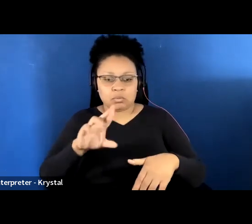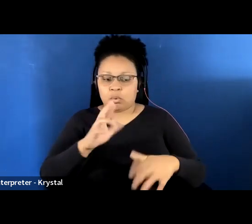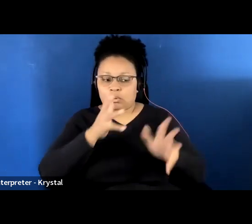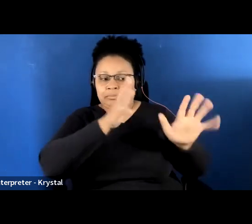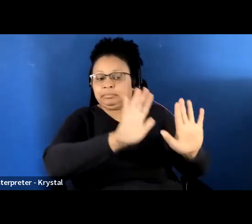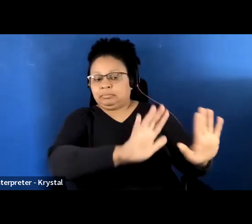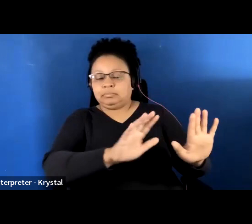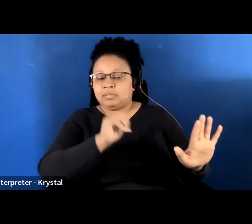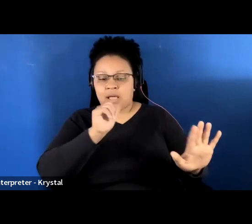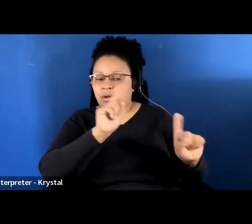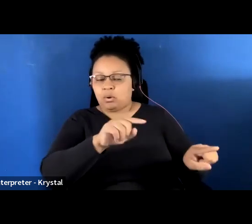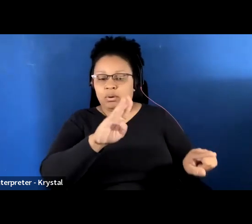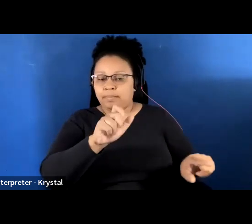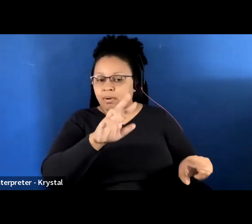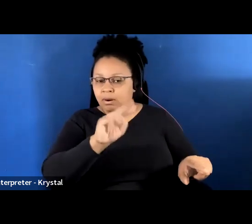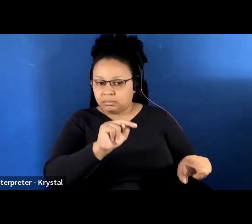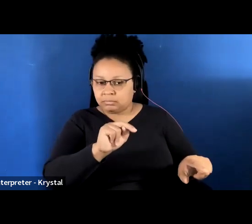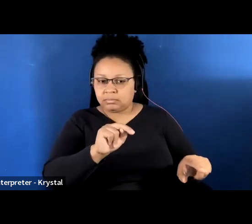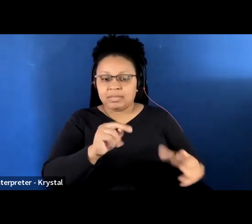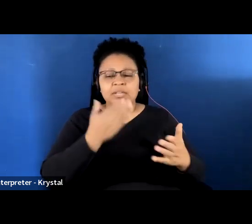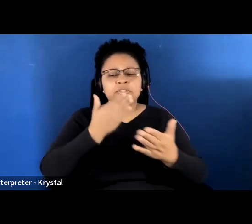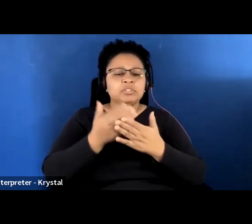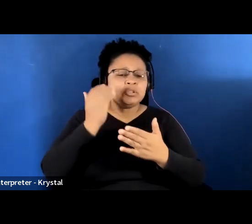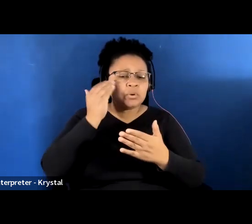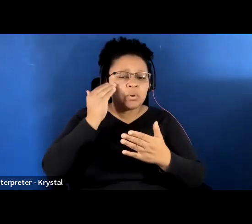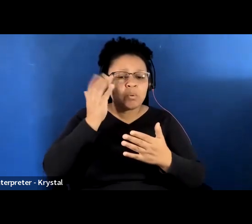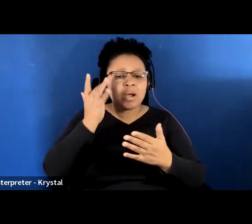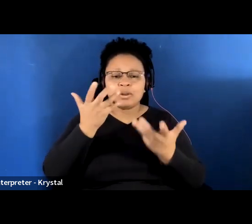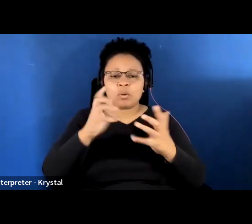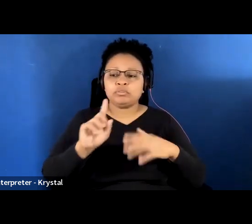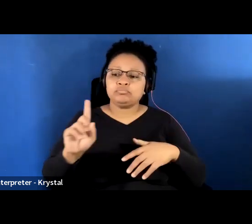expect. Just so you're not wandering around somebody's farm.